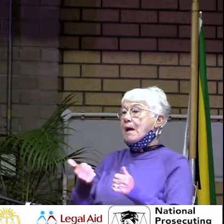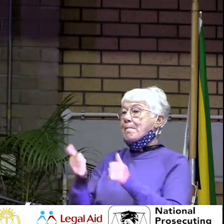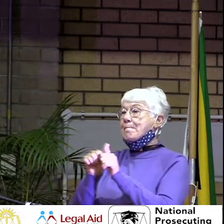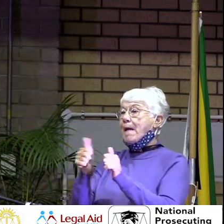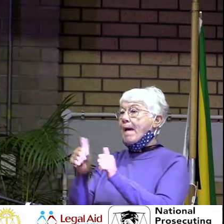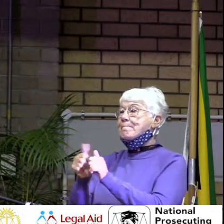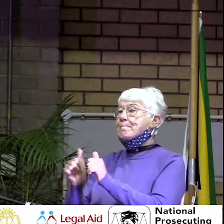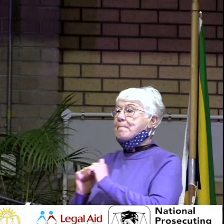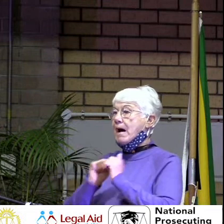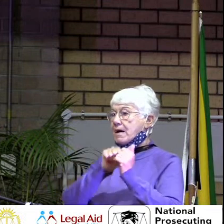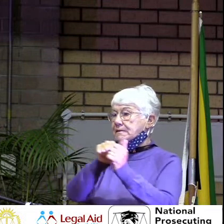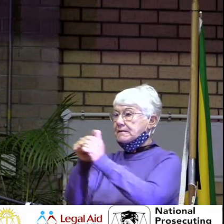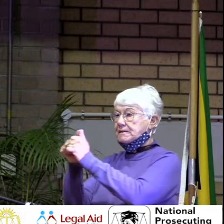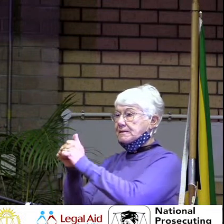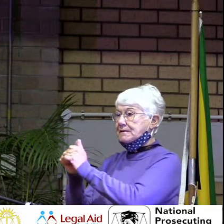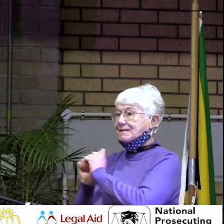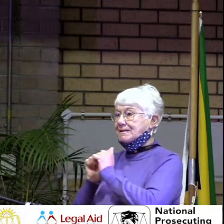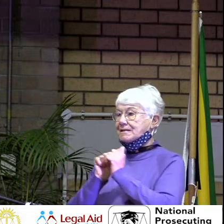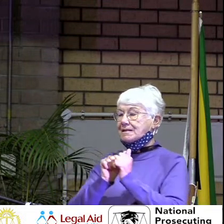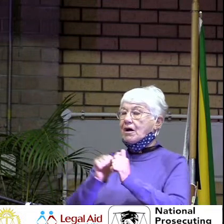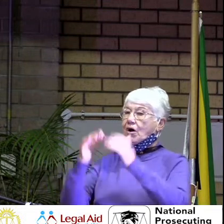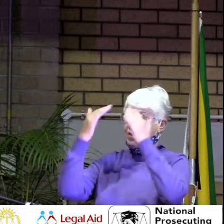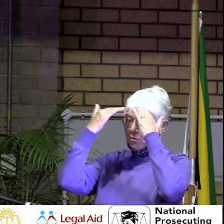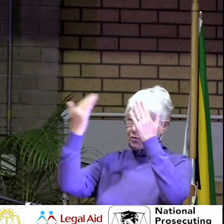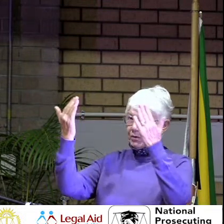Let me repeat again, good morning.